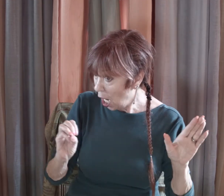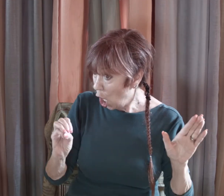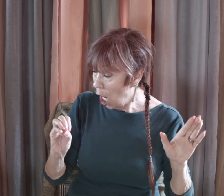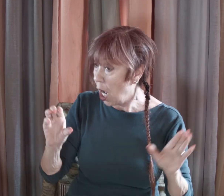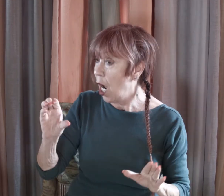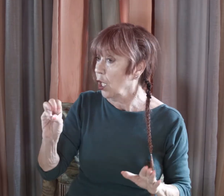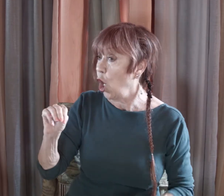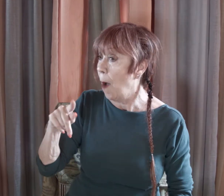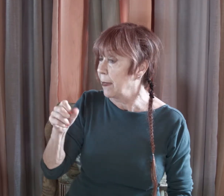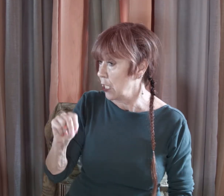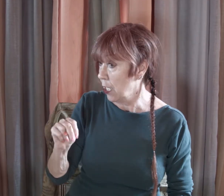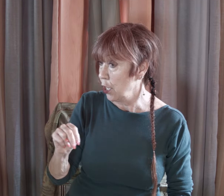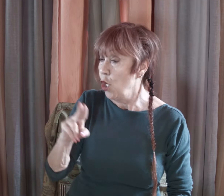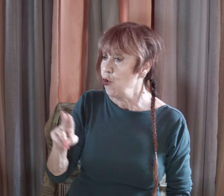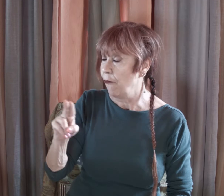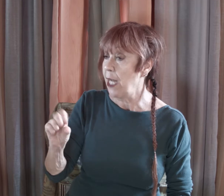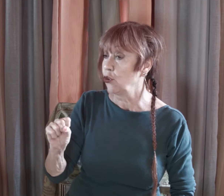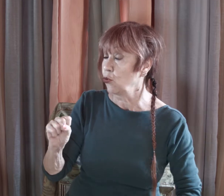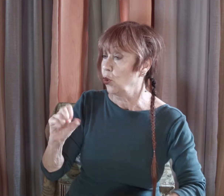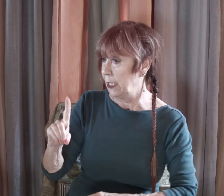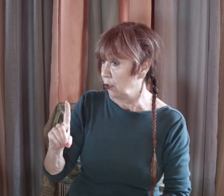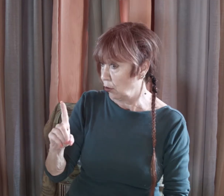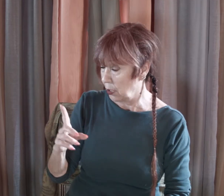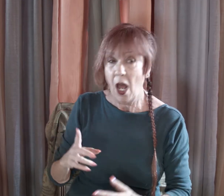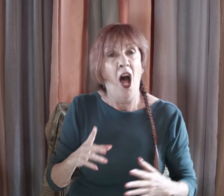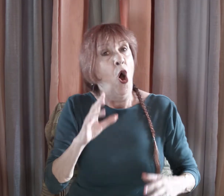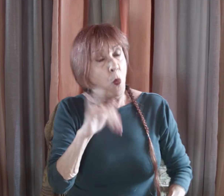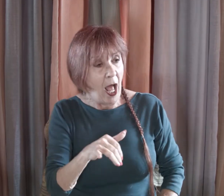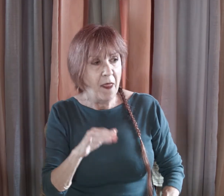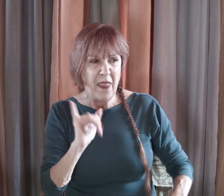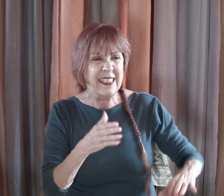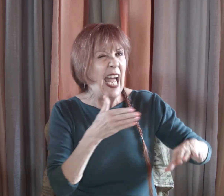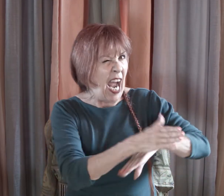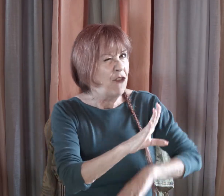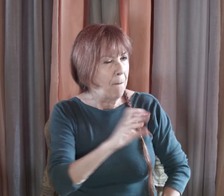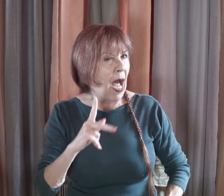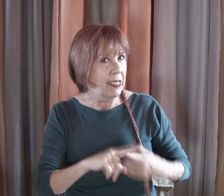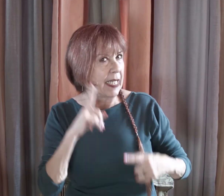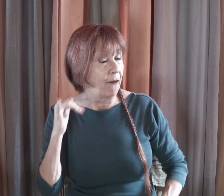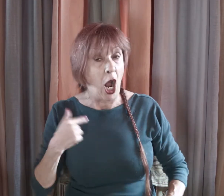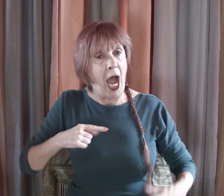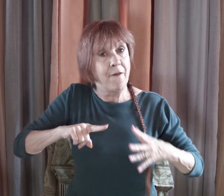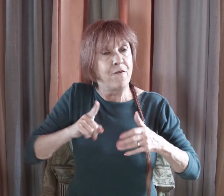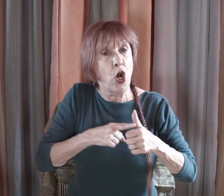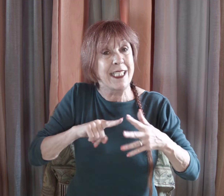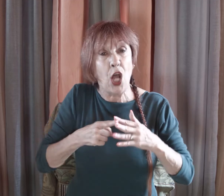the Compton, in the Compton Unified School District. That's after I came back to California. I first started out